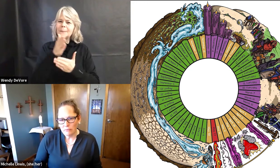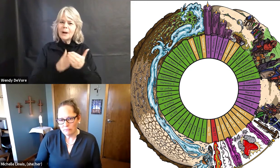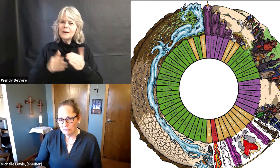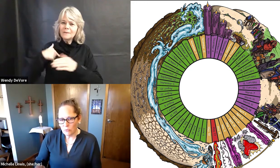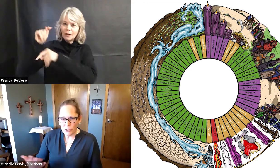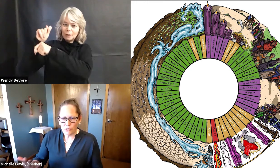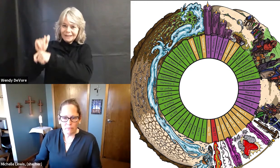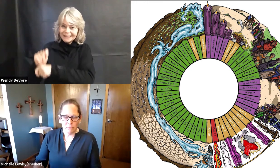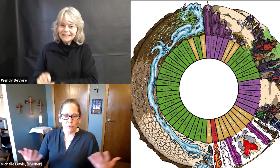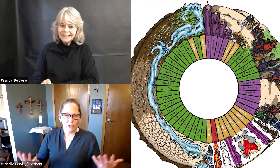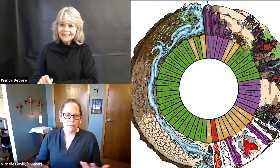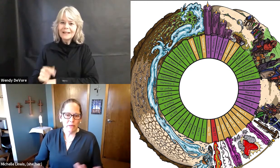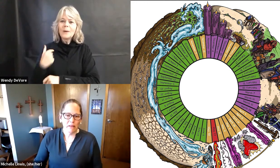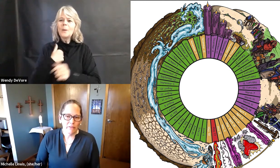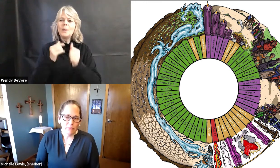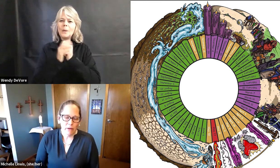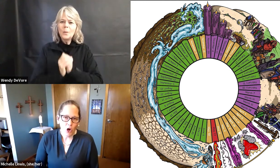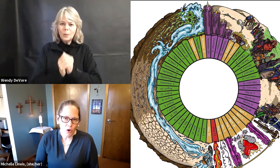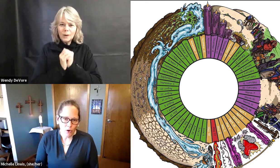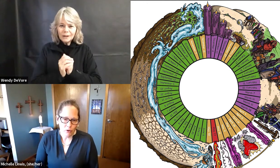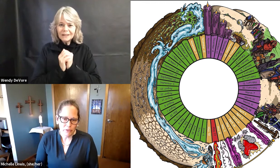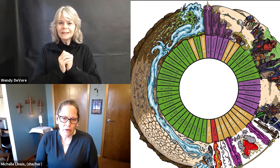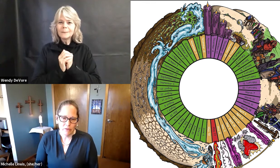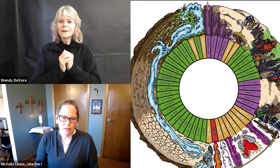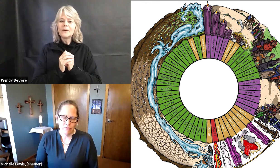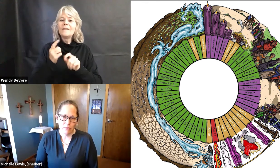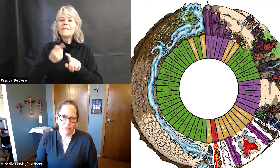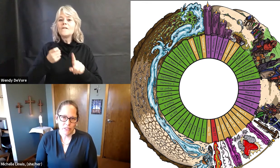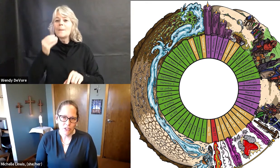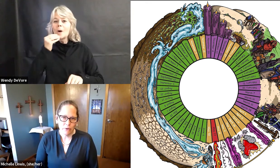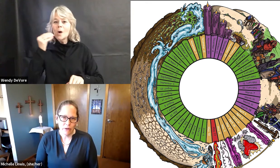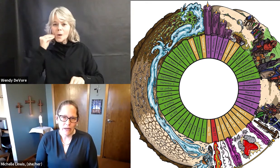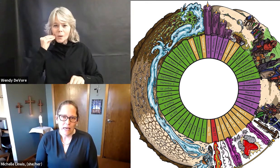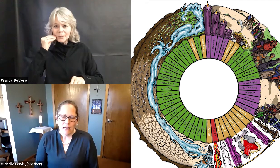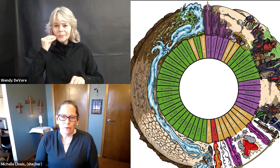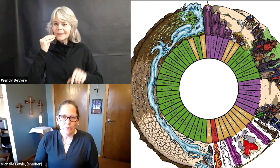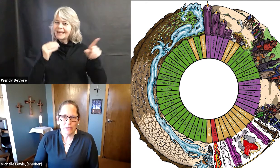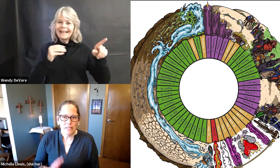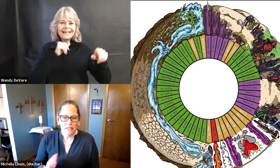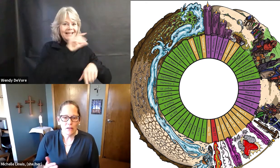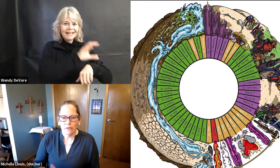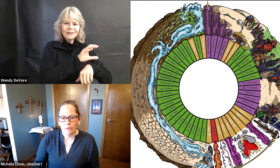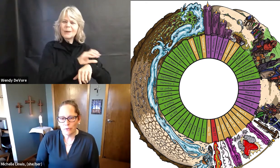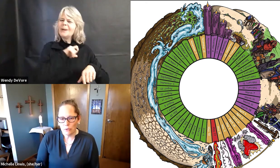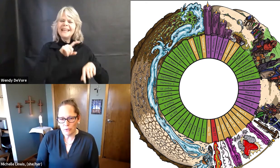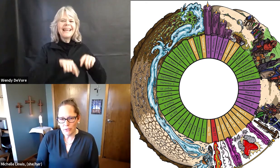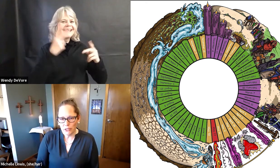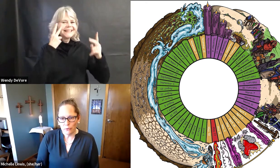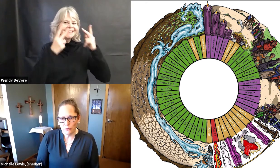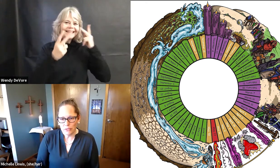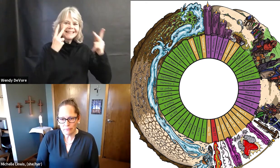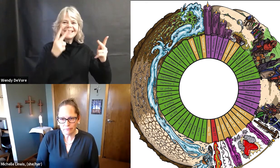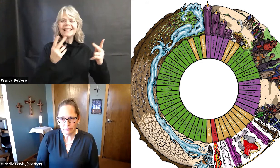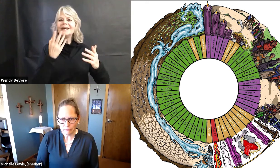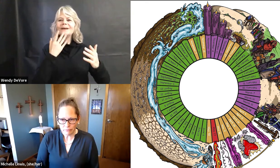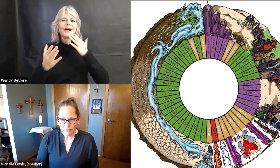we're worship is being led from our homes rather than from our sanctuary. We don't see all of those normal